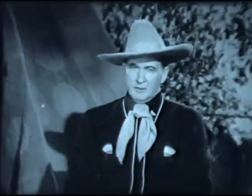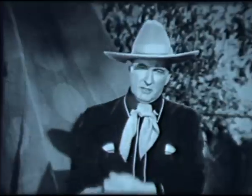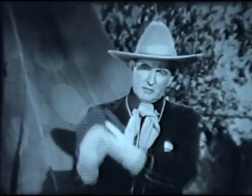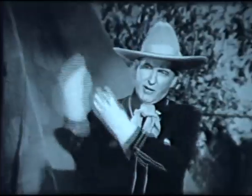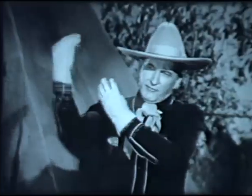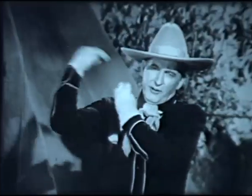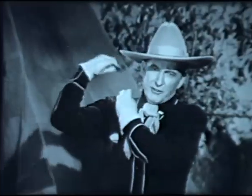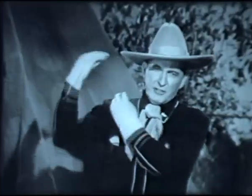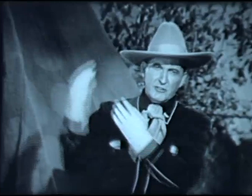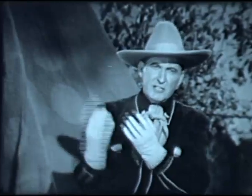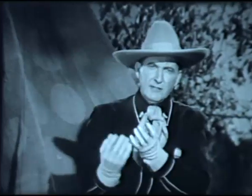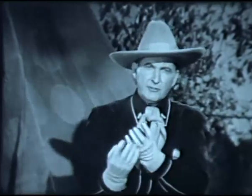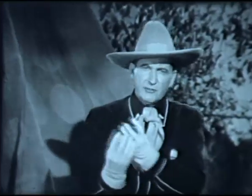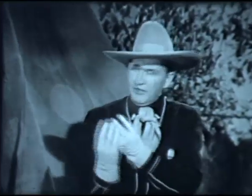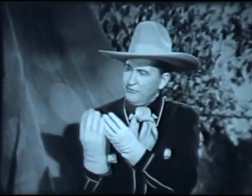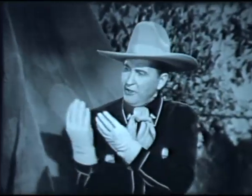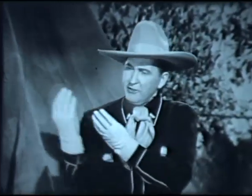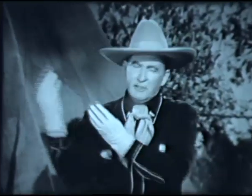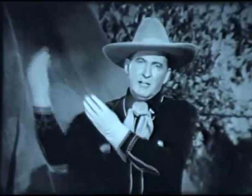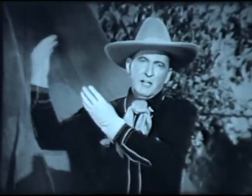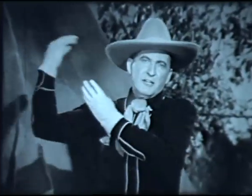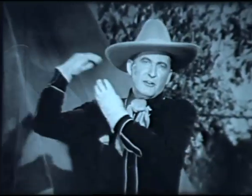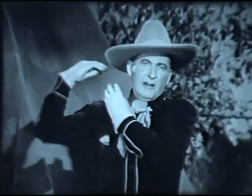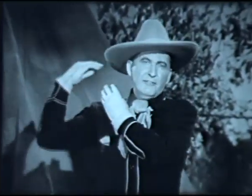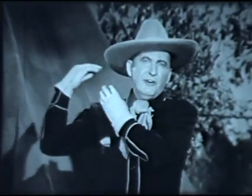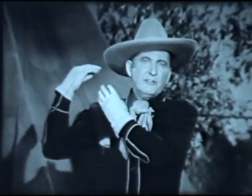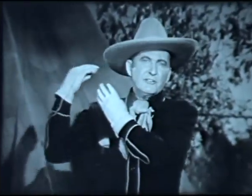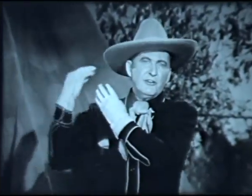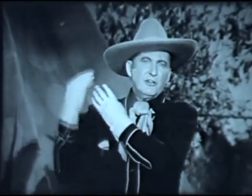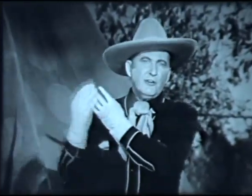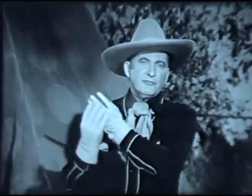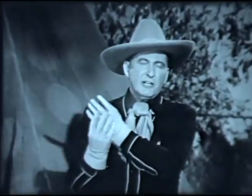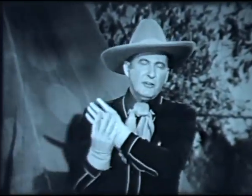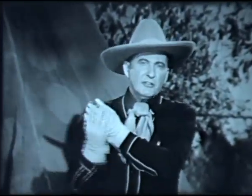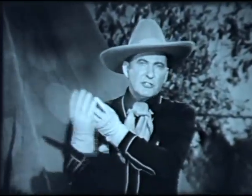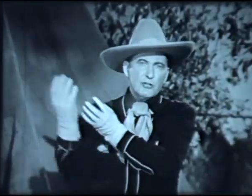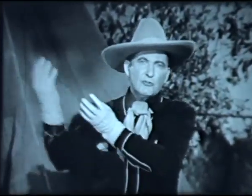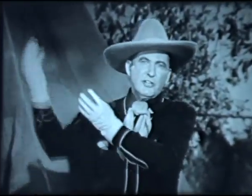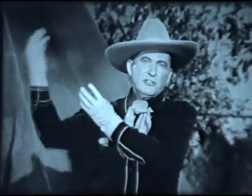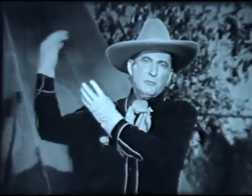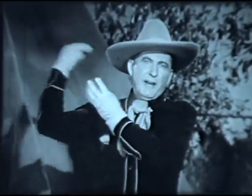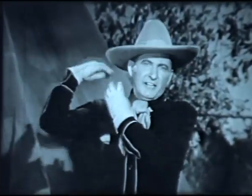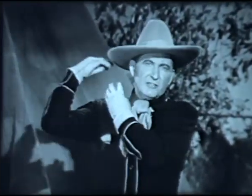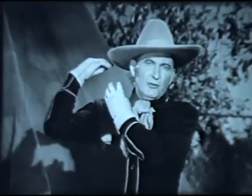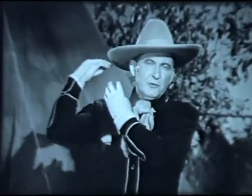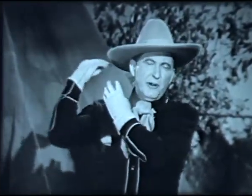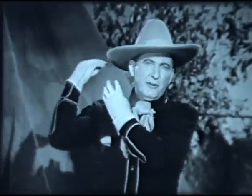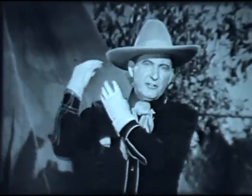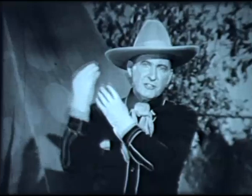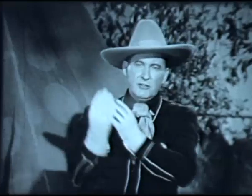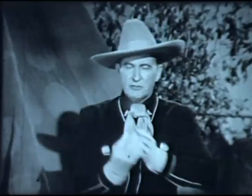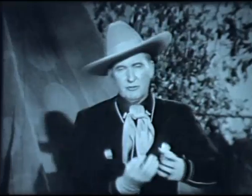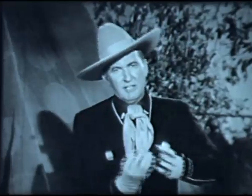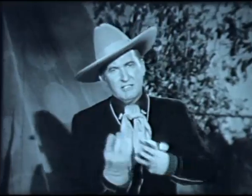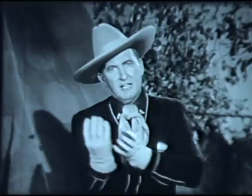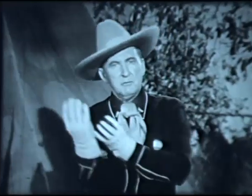His grandfather, now the sign for the grandfather, the grandfathers very often carry the children on their backs, or the parents. So that sign means